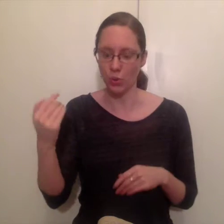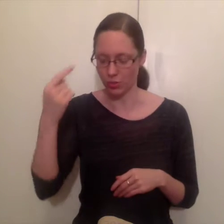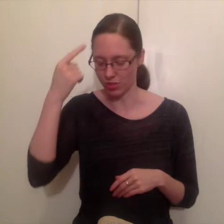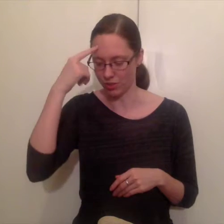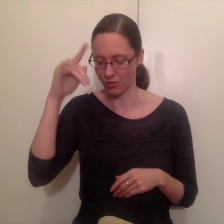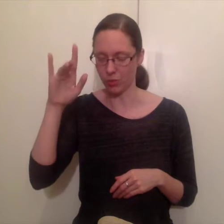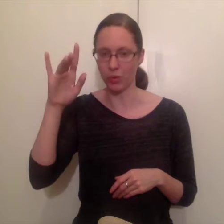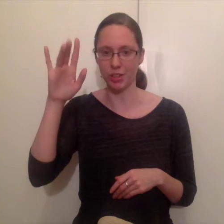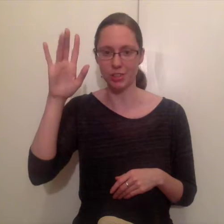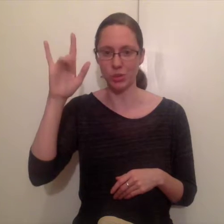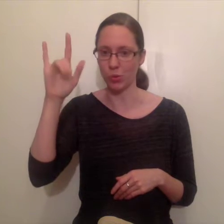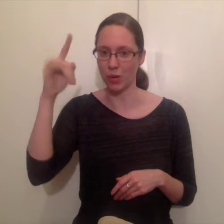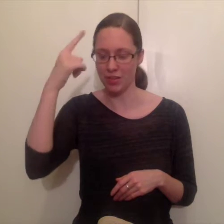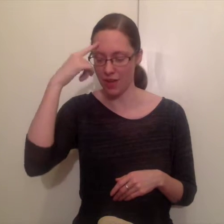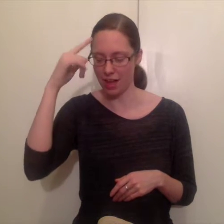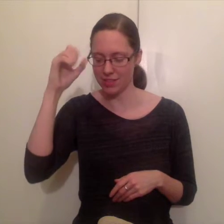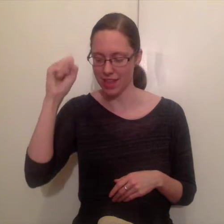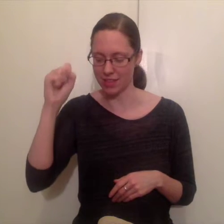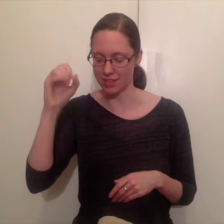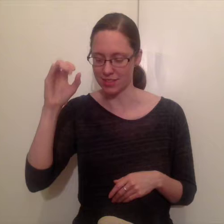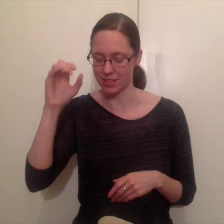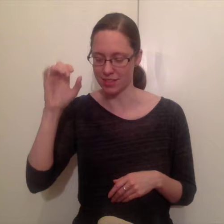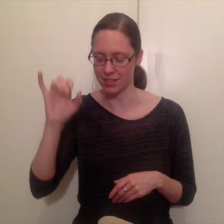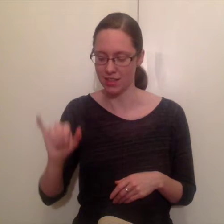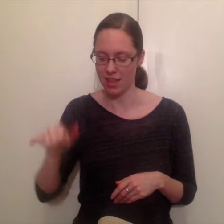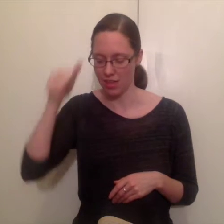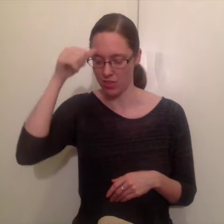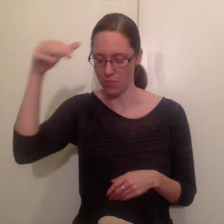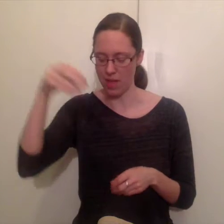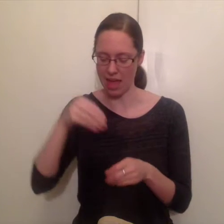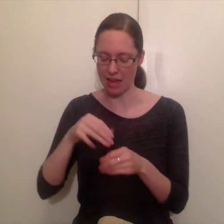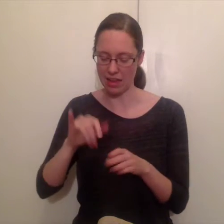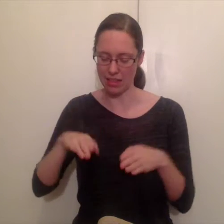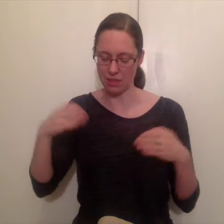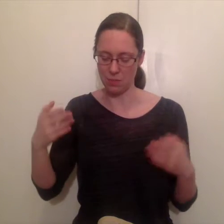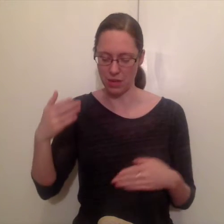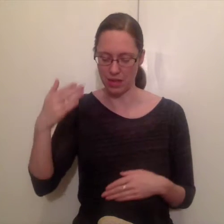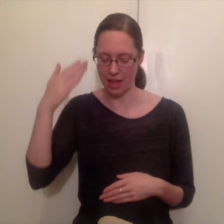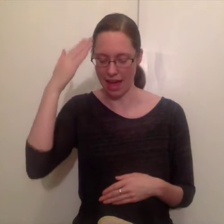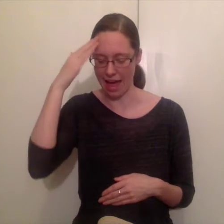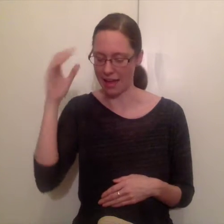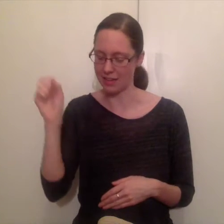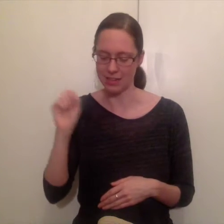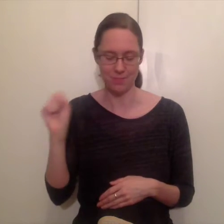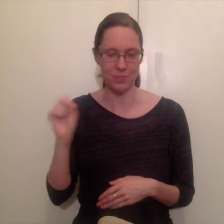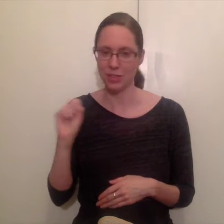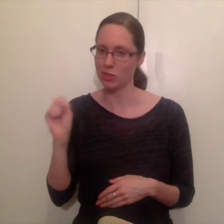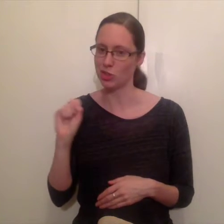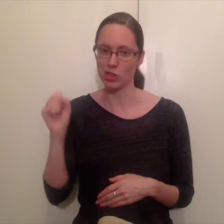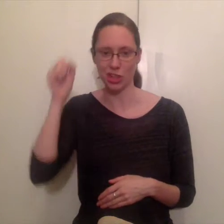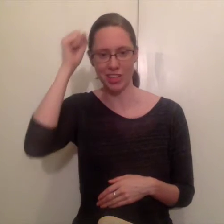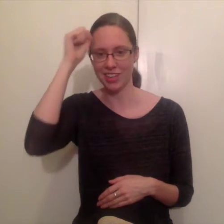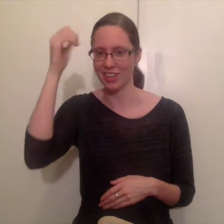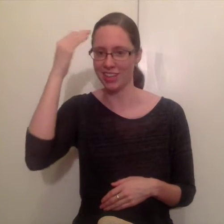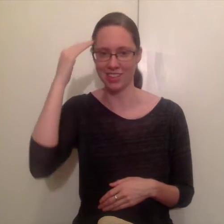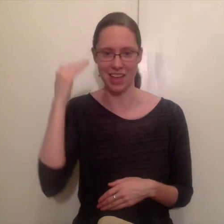"Sold for 25 cents. The man in the big hat shook his